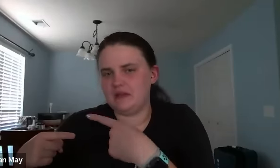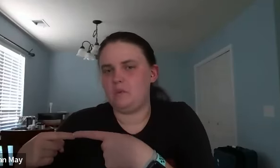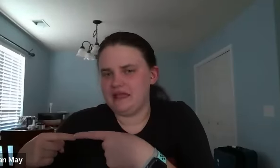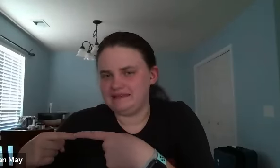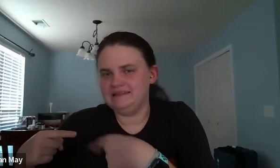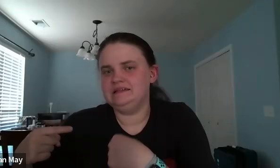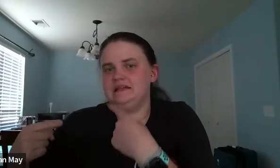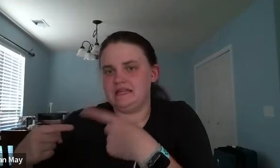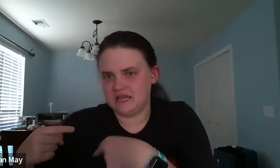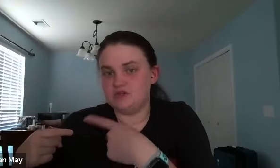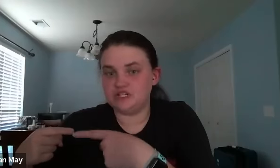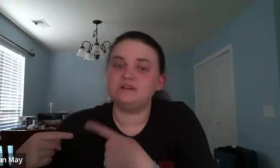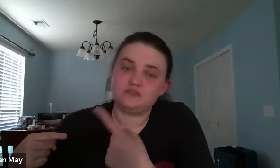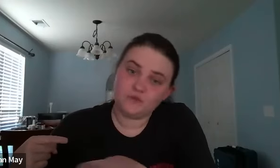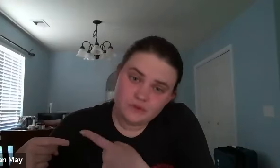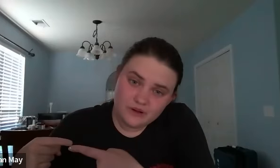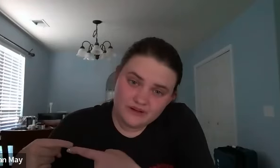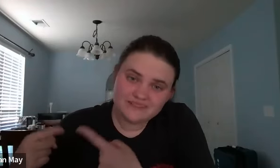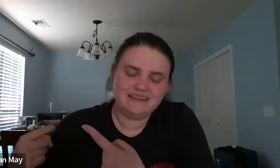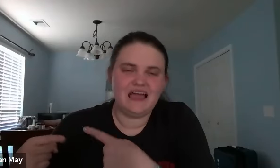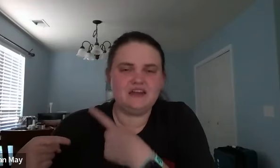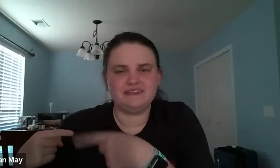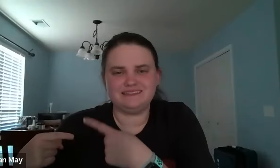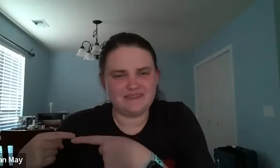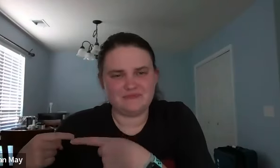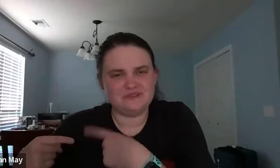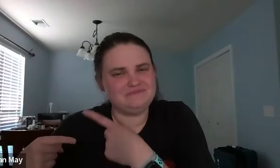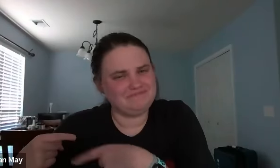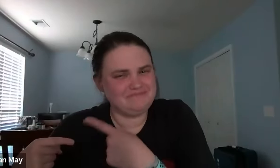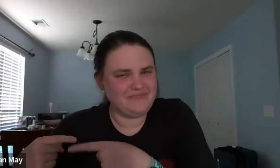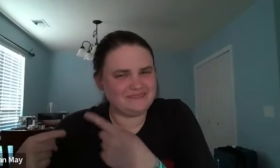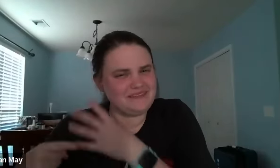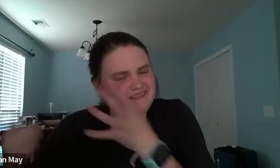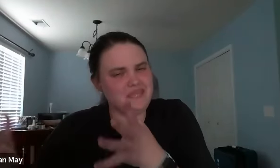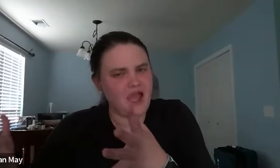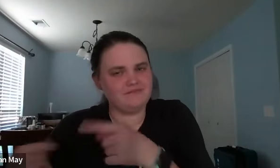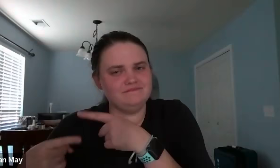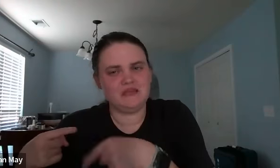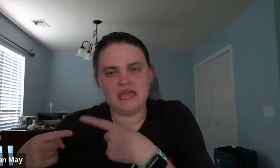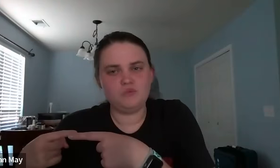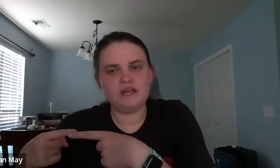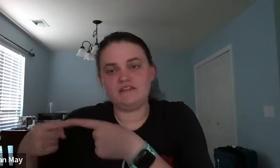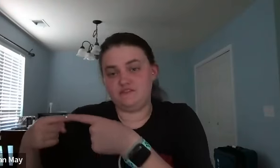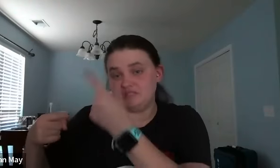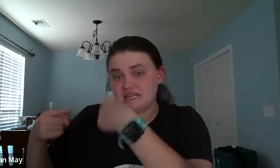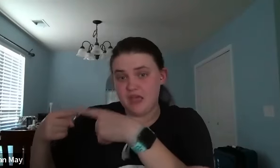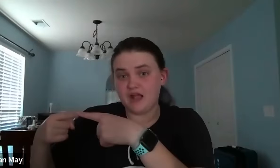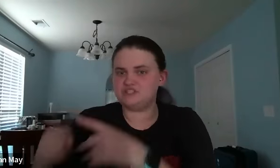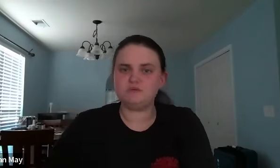like when, and time usually always goes forward. I know that's not the most makes it. Yeah. It wouldn't, if you did it backwards, no one's going